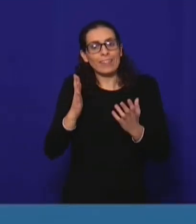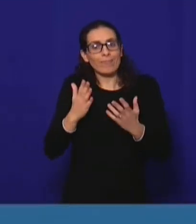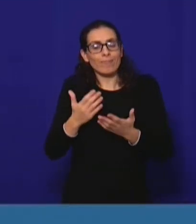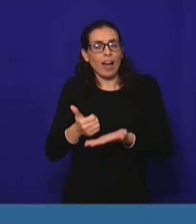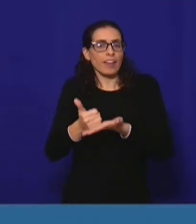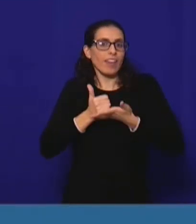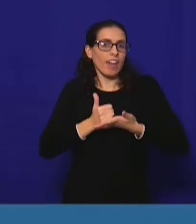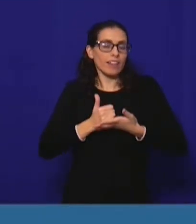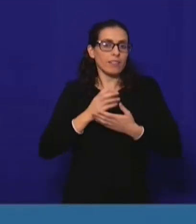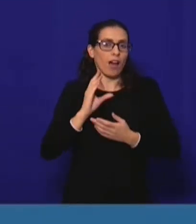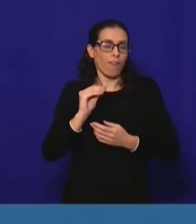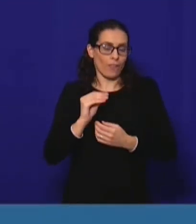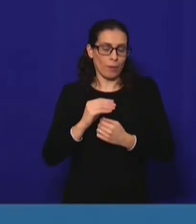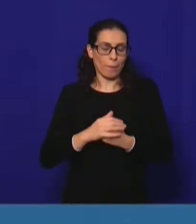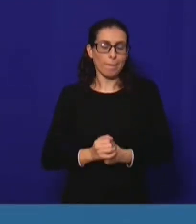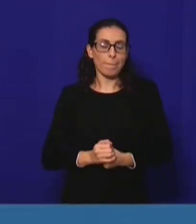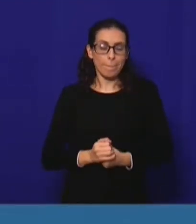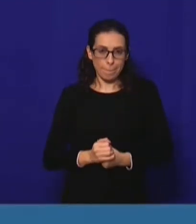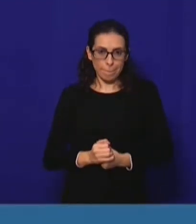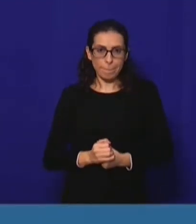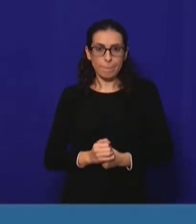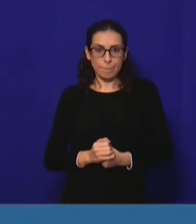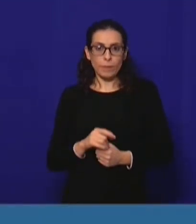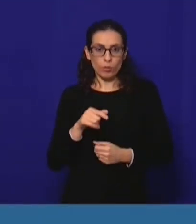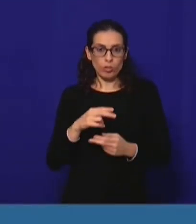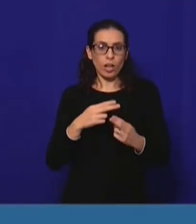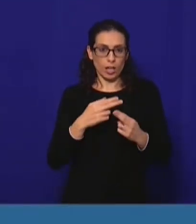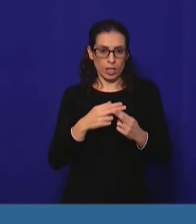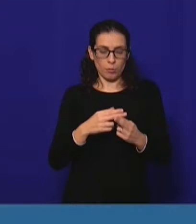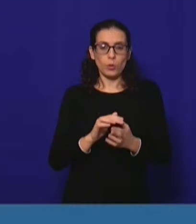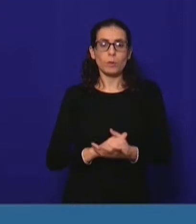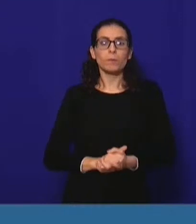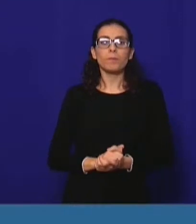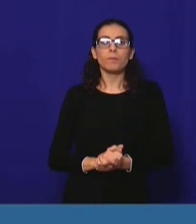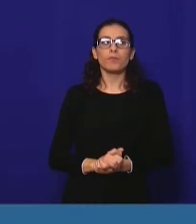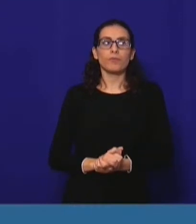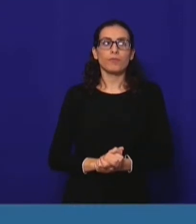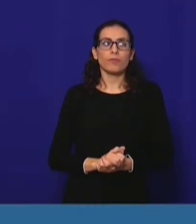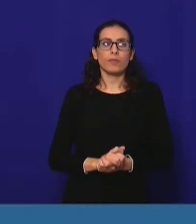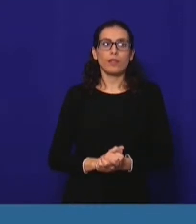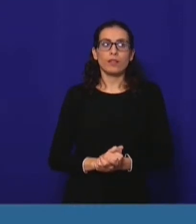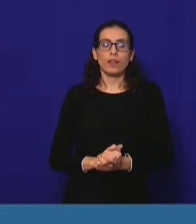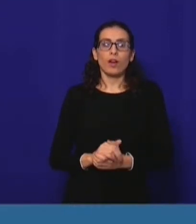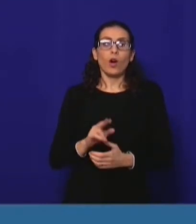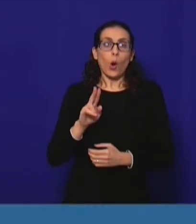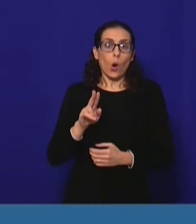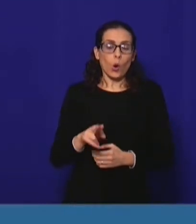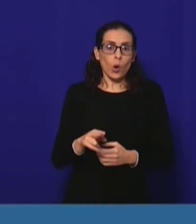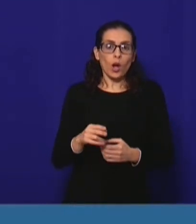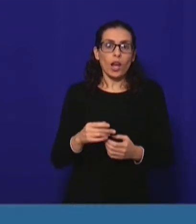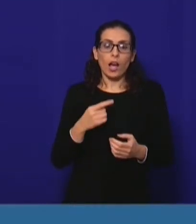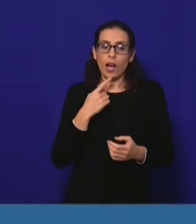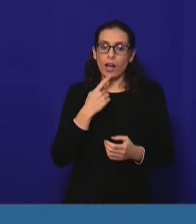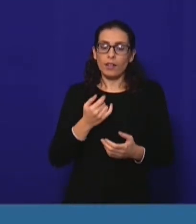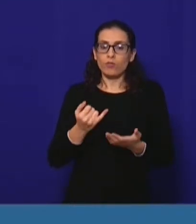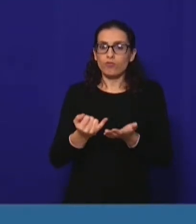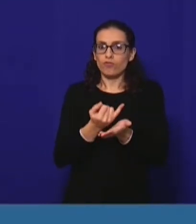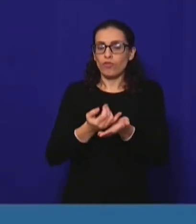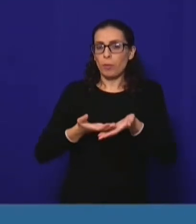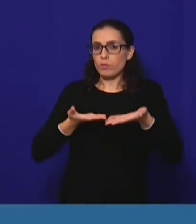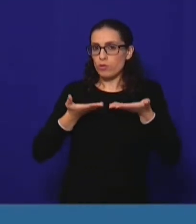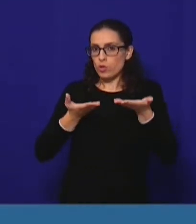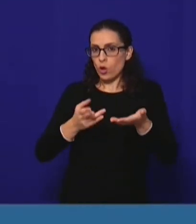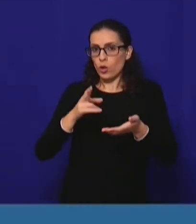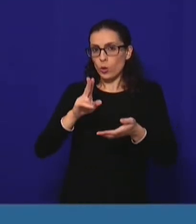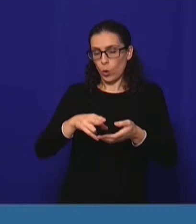it-tilqim. Dik tkun għaddejja matul il-kampanja kollha ta' din it-tilqima. Barra minn hekk ukoll nkunu qegħdin ninformaw l-debda mbagħad ikun hemm